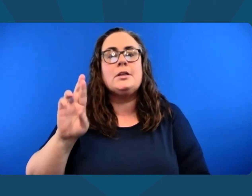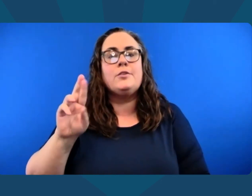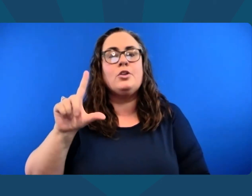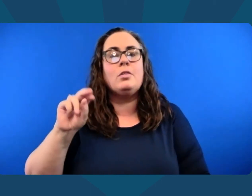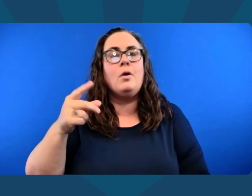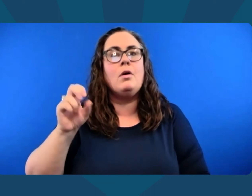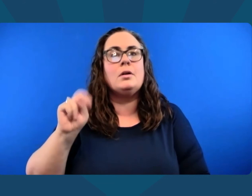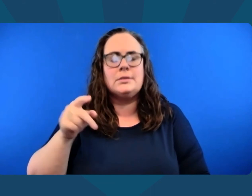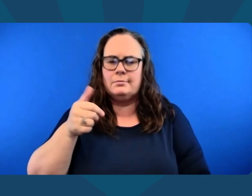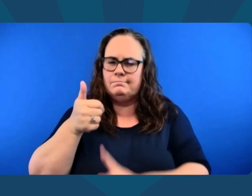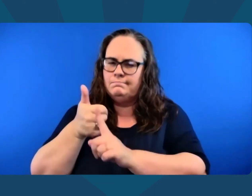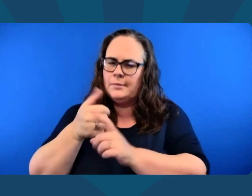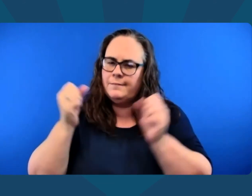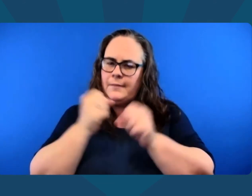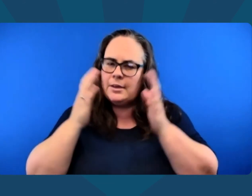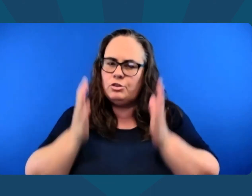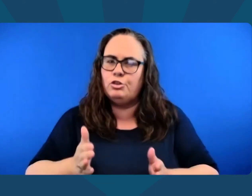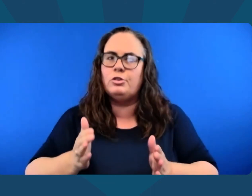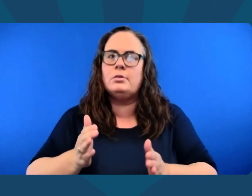Jennifer Longden is a fighter.